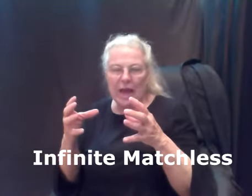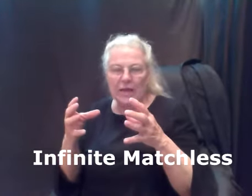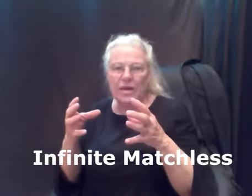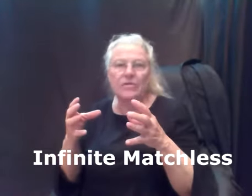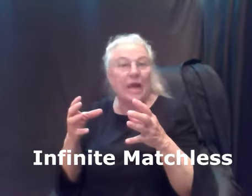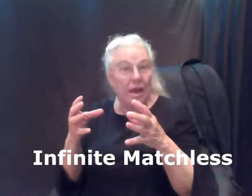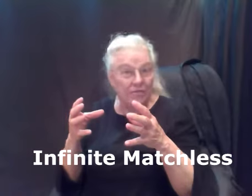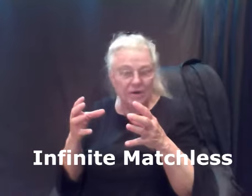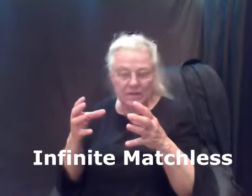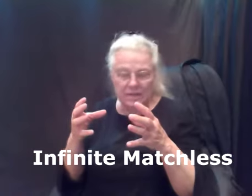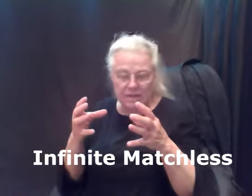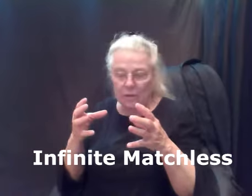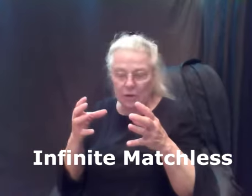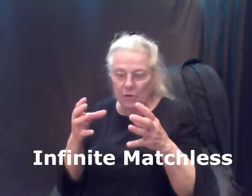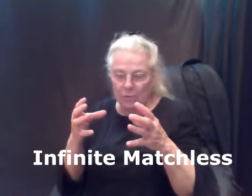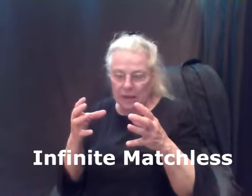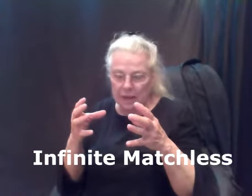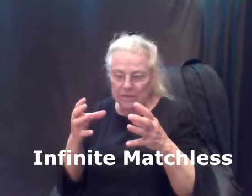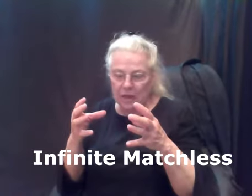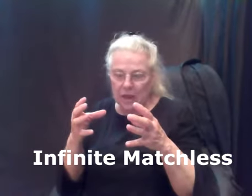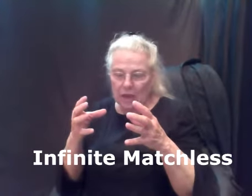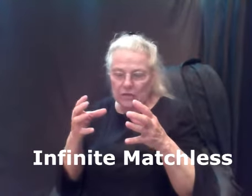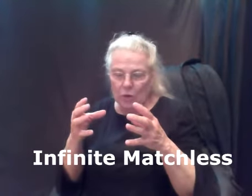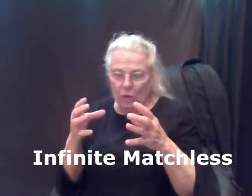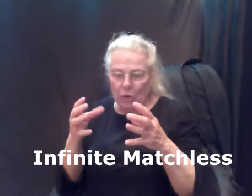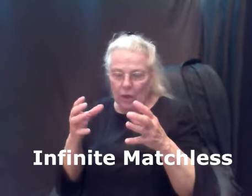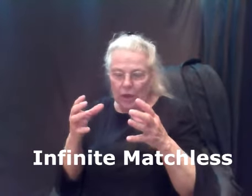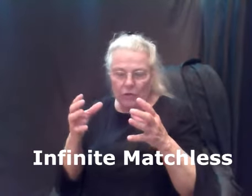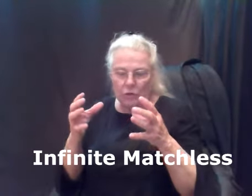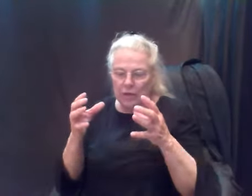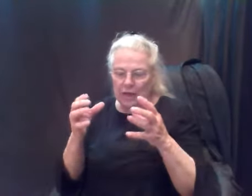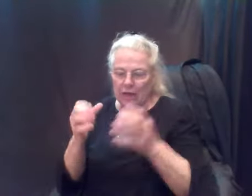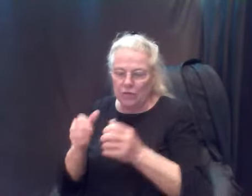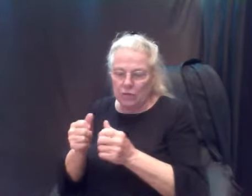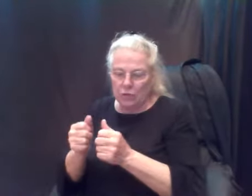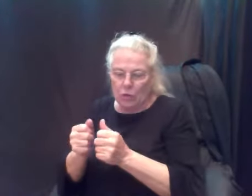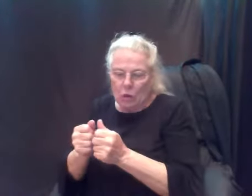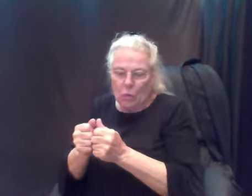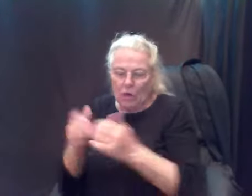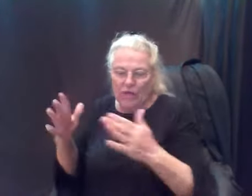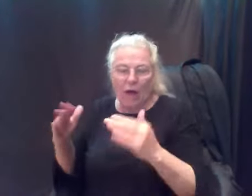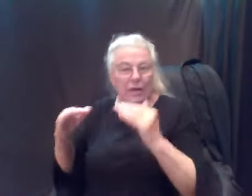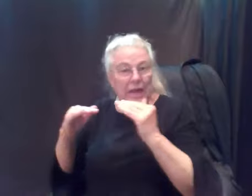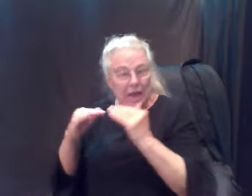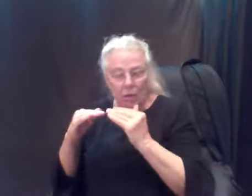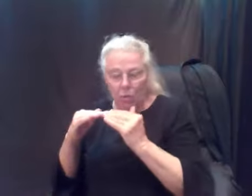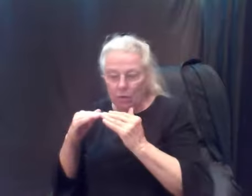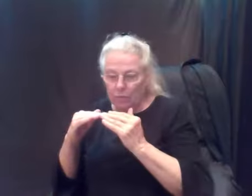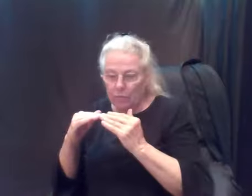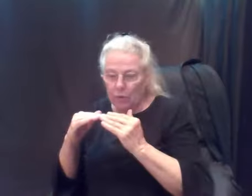yet they have very similar meanings. So you can either do without equal